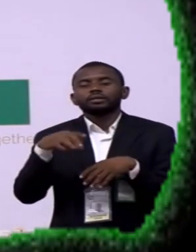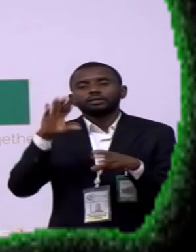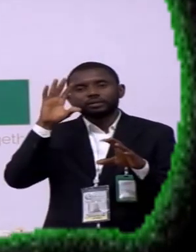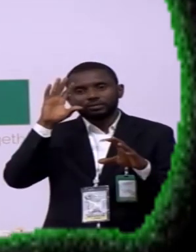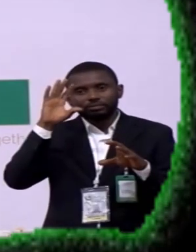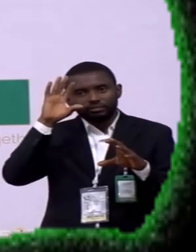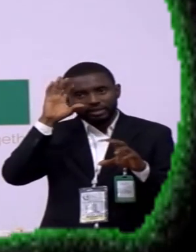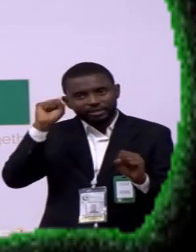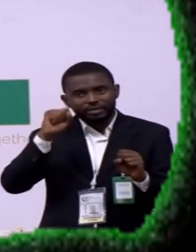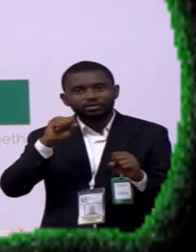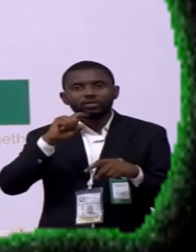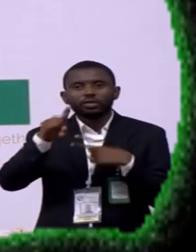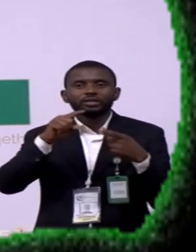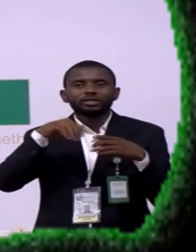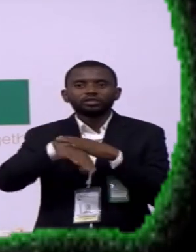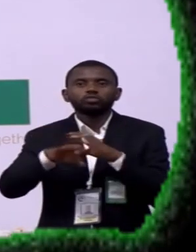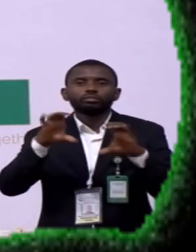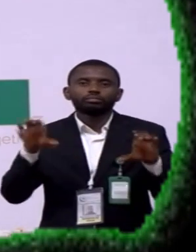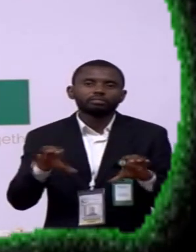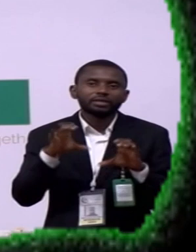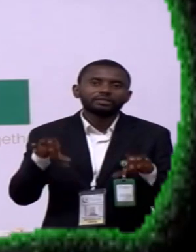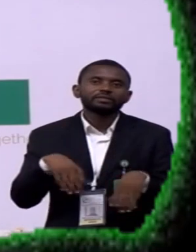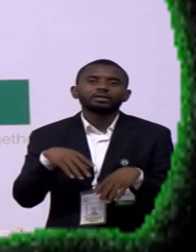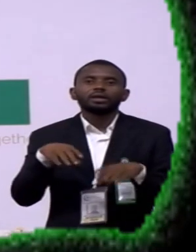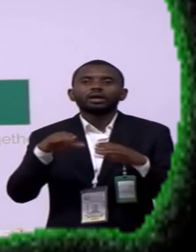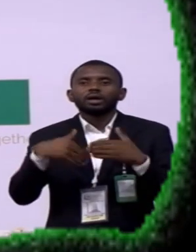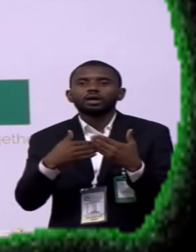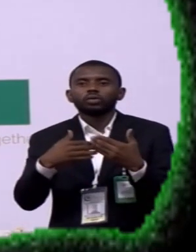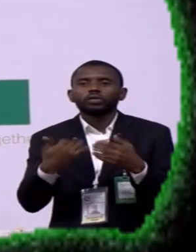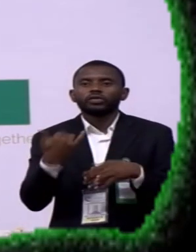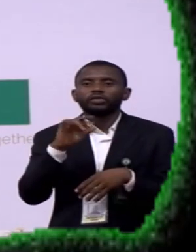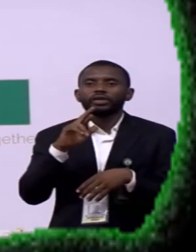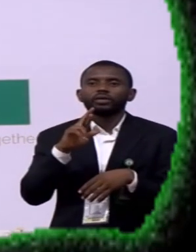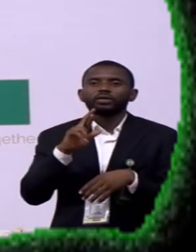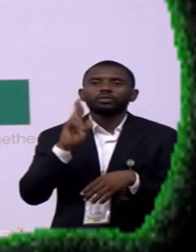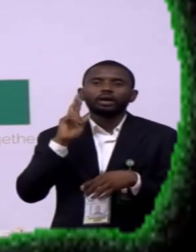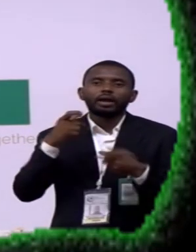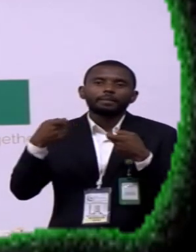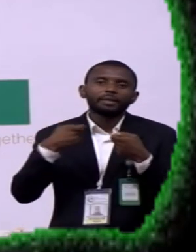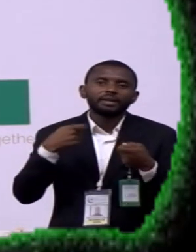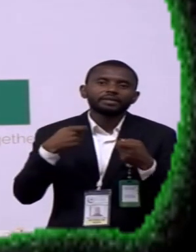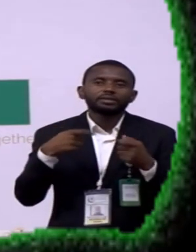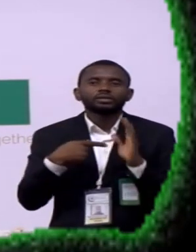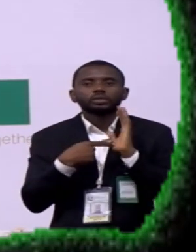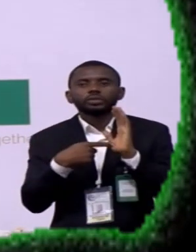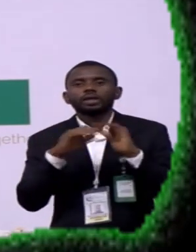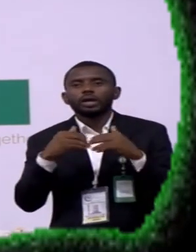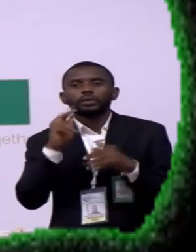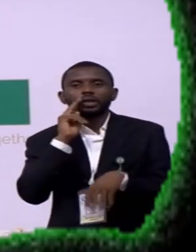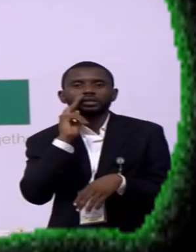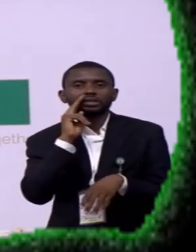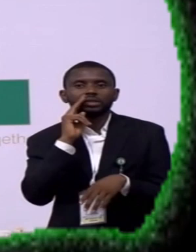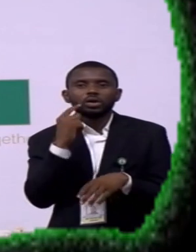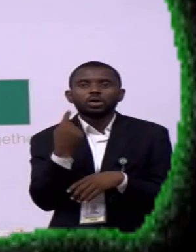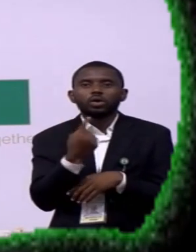crisis, how they were managed, have shown how Nigeria